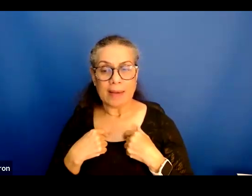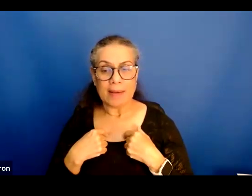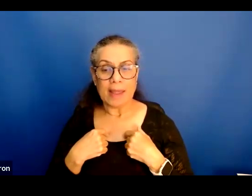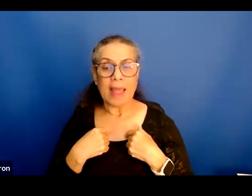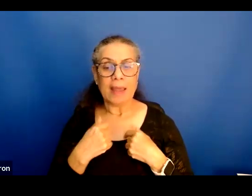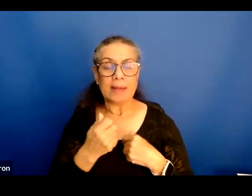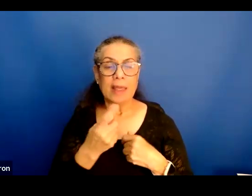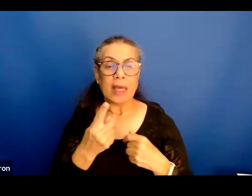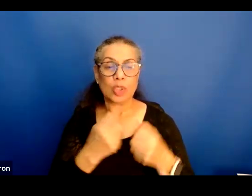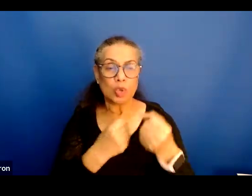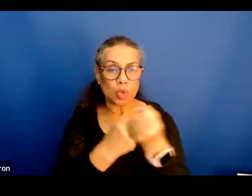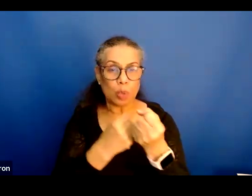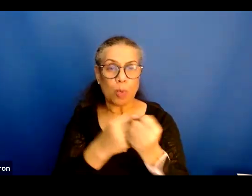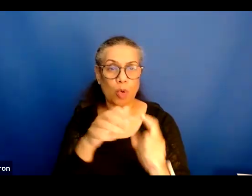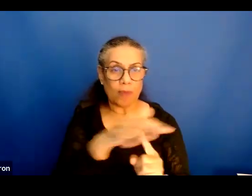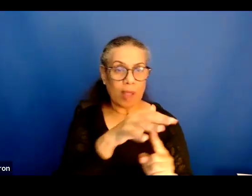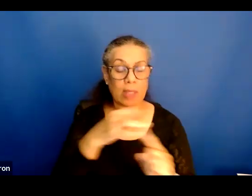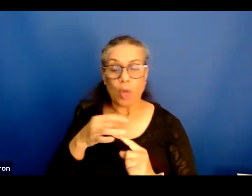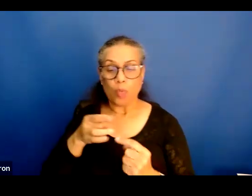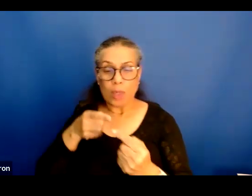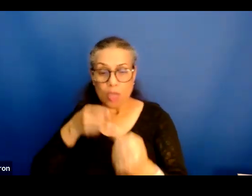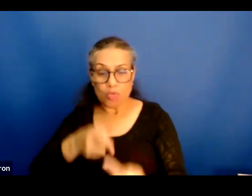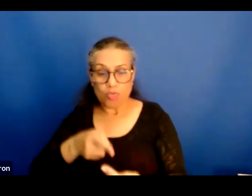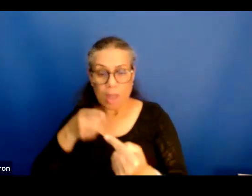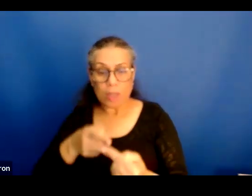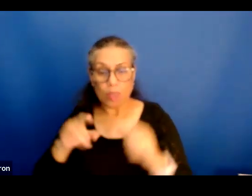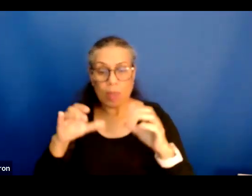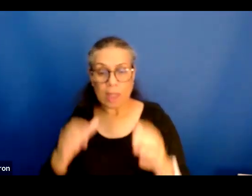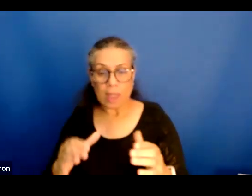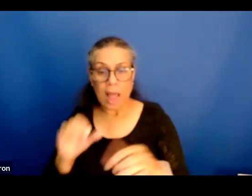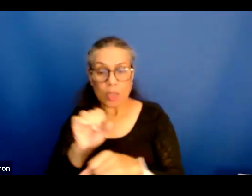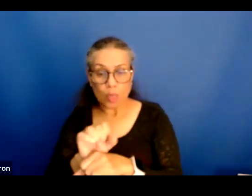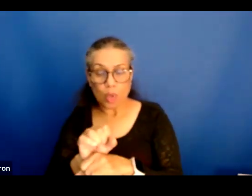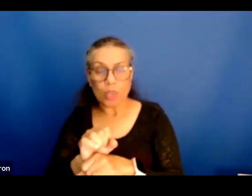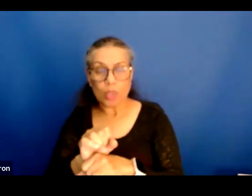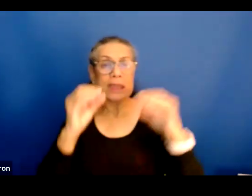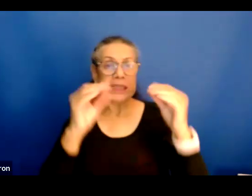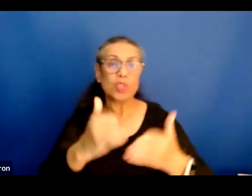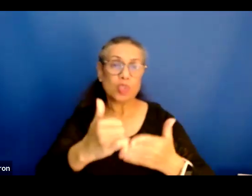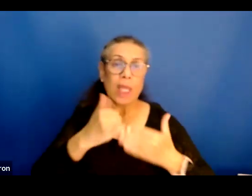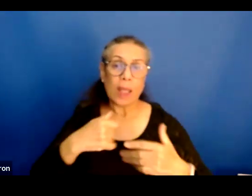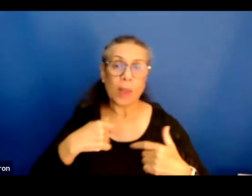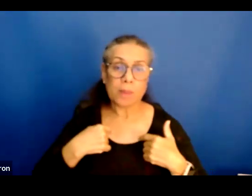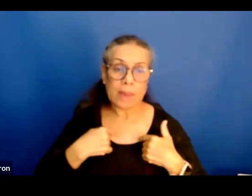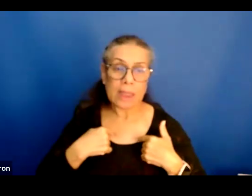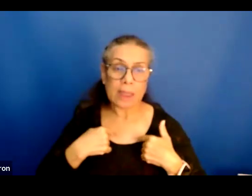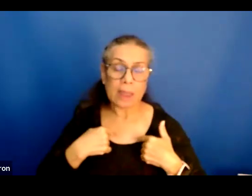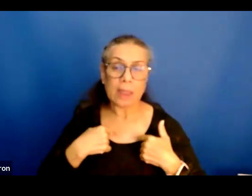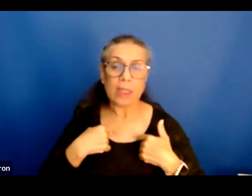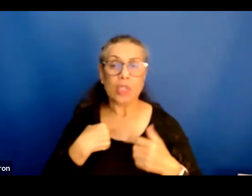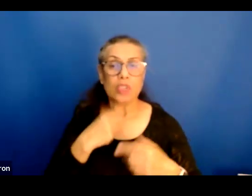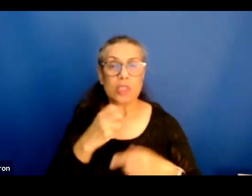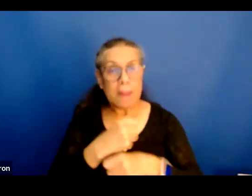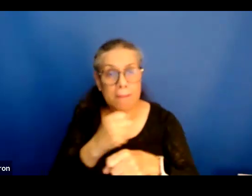supported environment. When I struggled with the classwork, my teachers helped me and took every step all the way to ensure